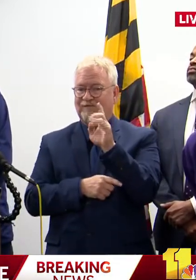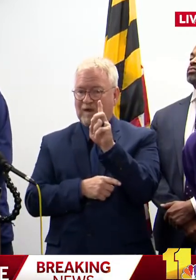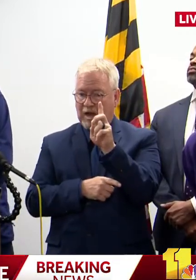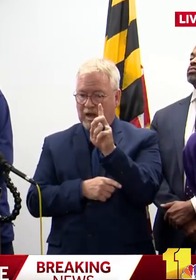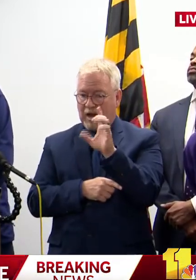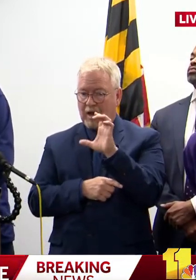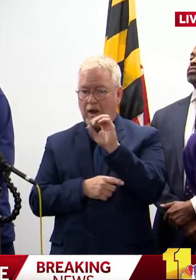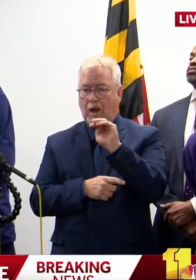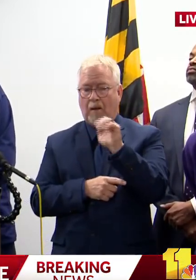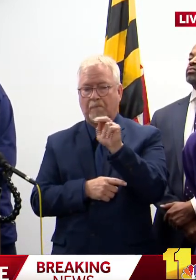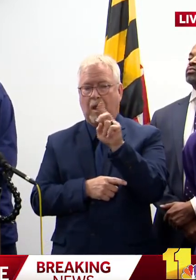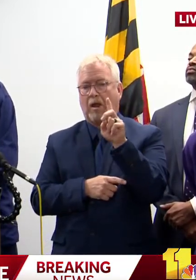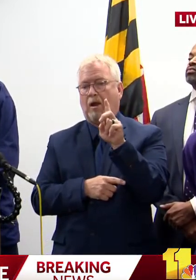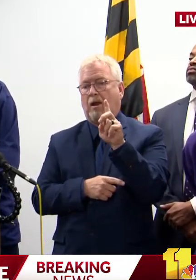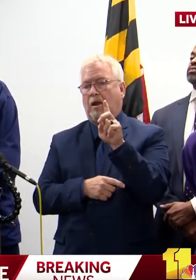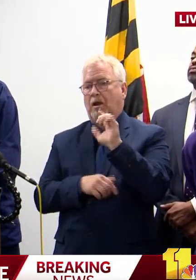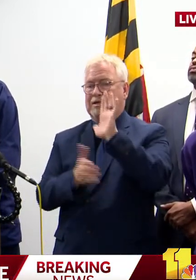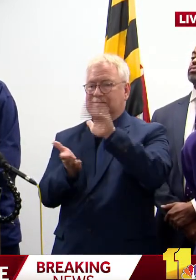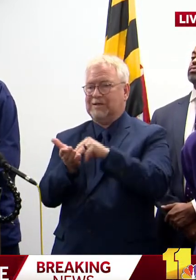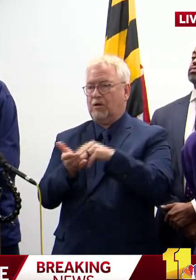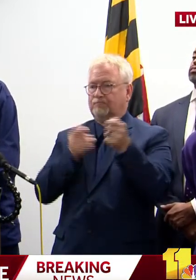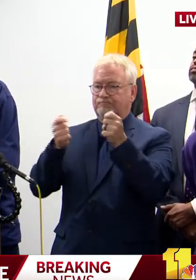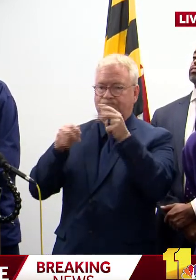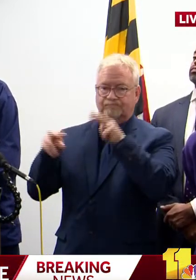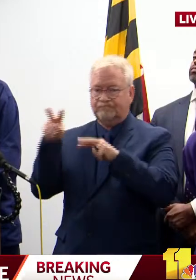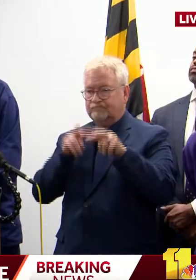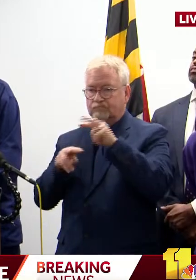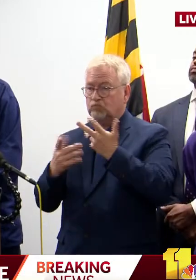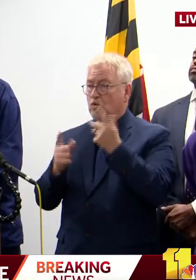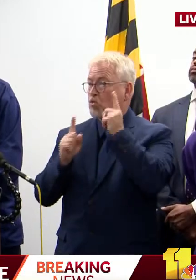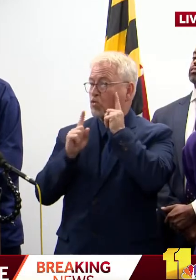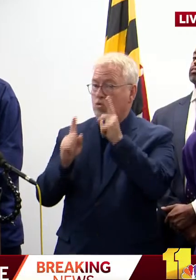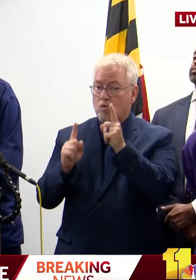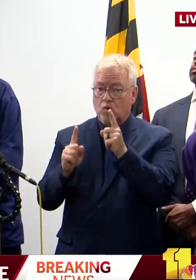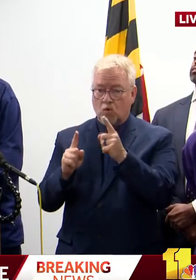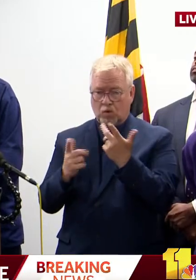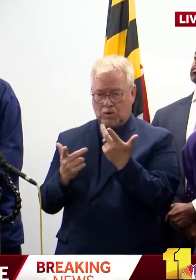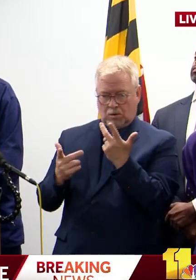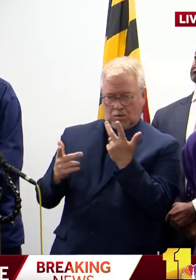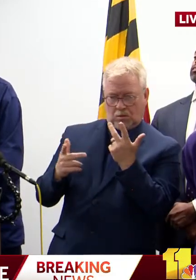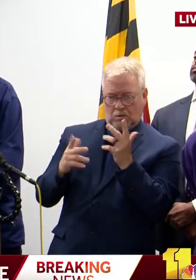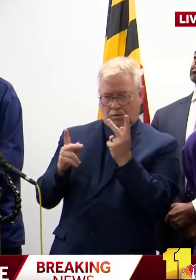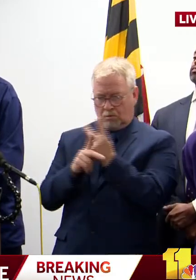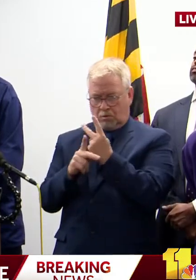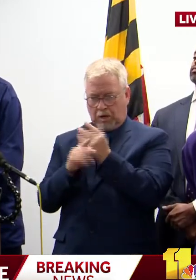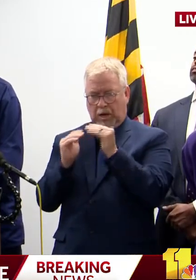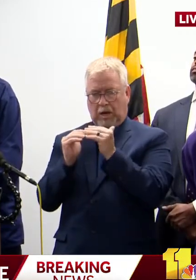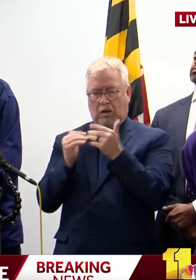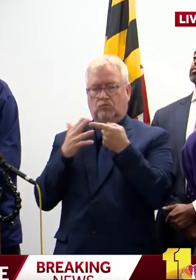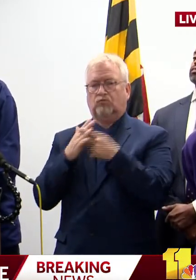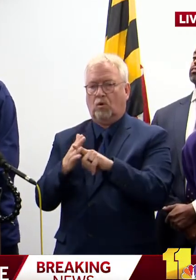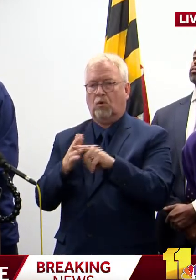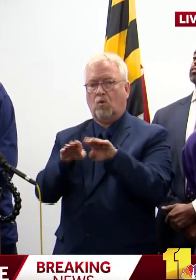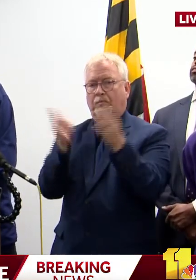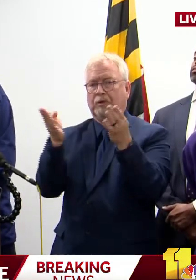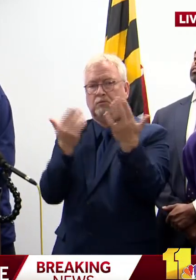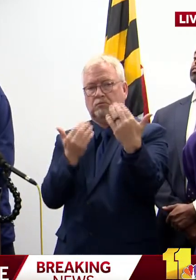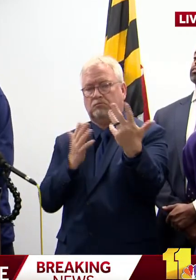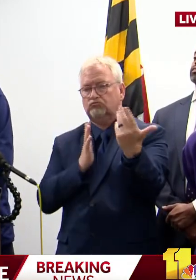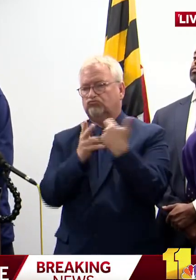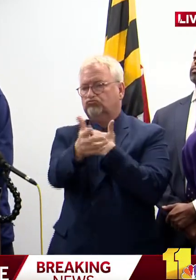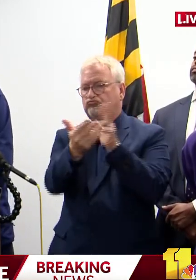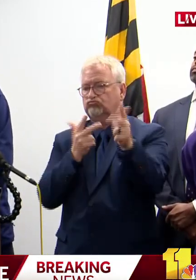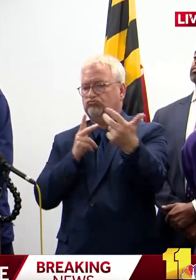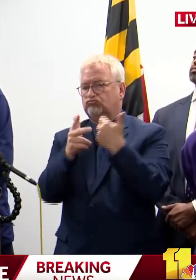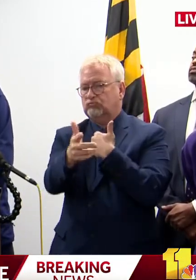in that unified command is to reopen the waterway so that we can safely move commerce in and out of the Port of Baltimore. That's our number